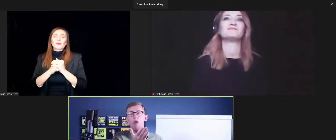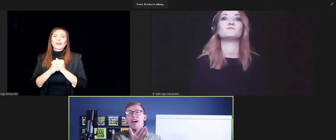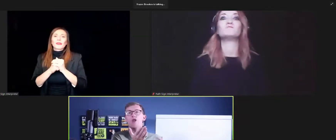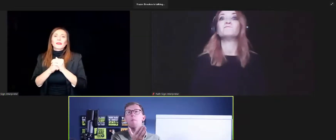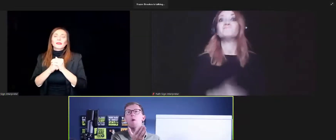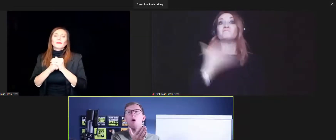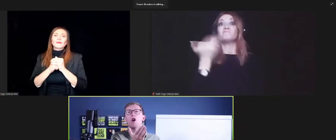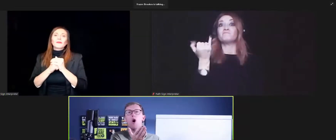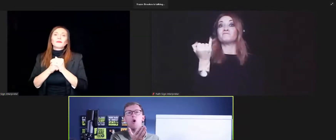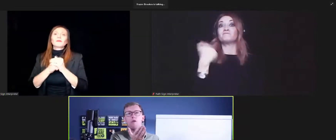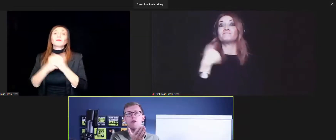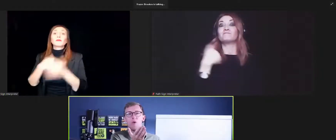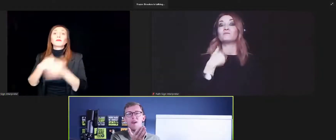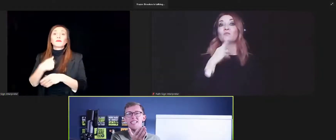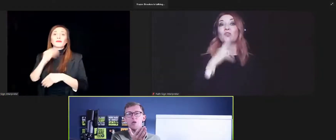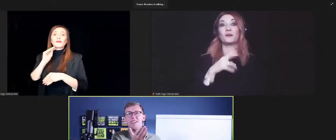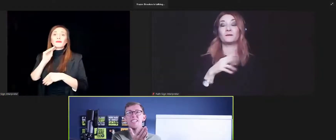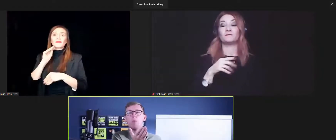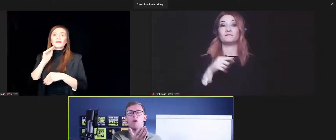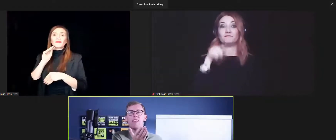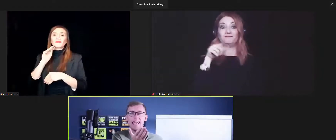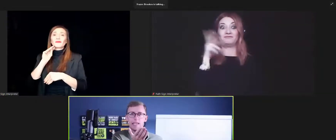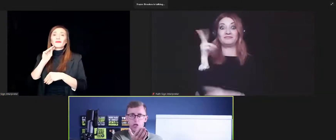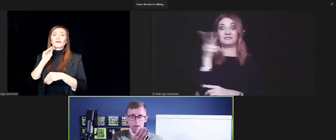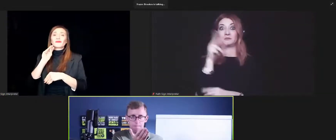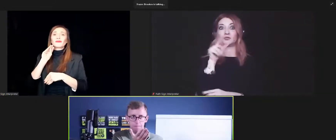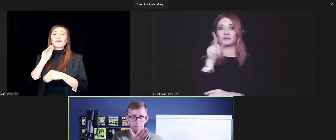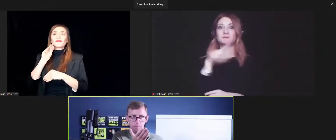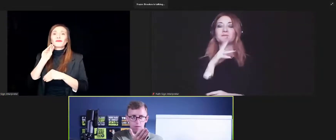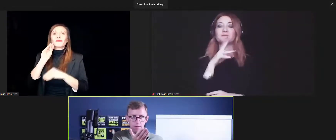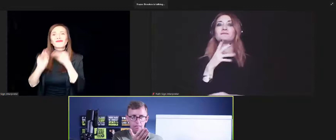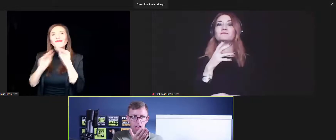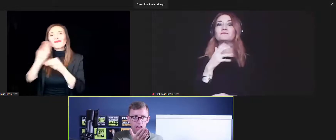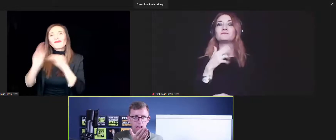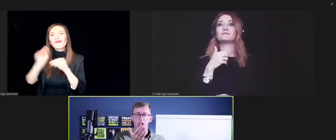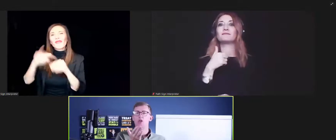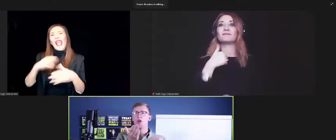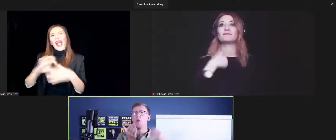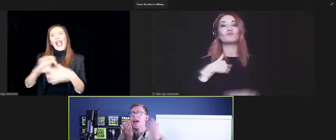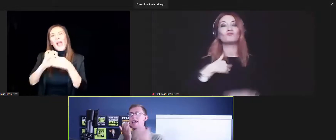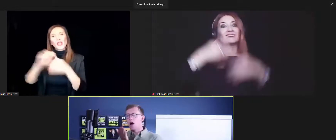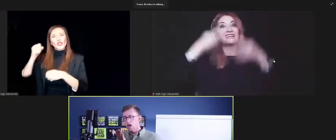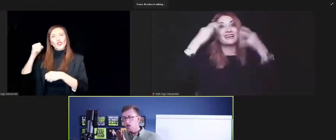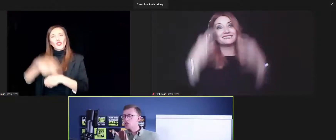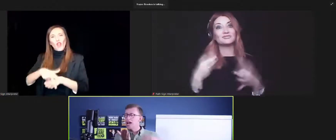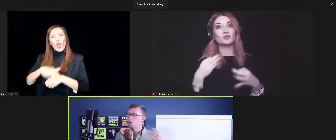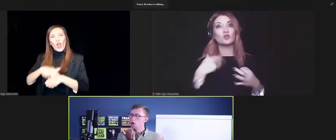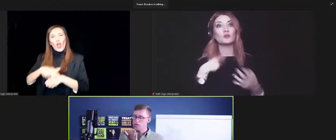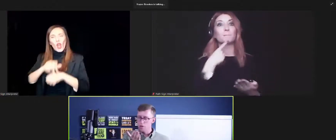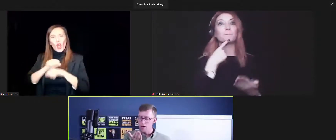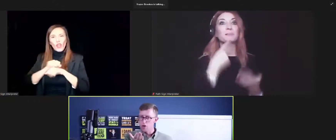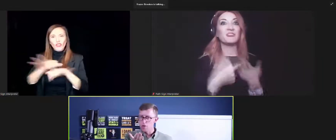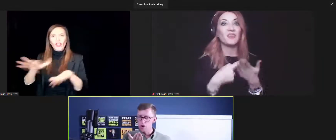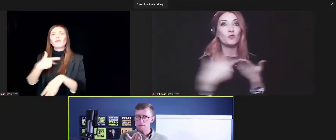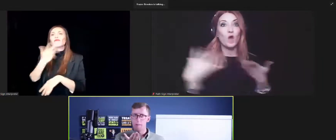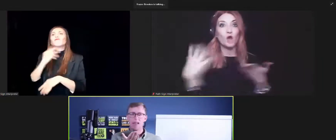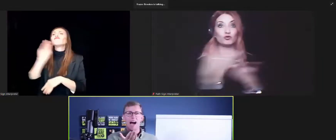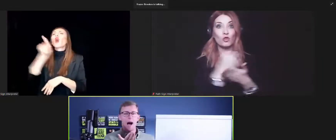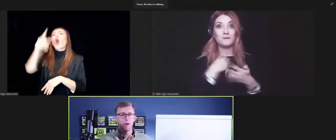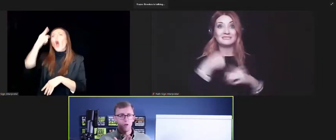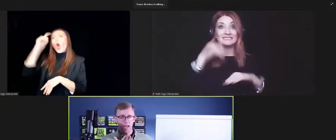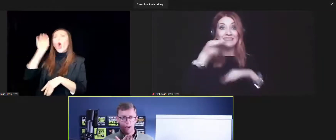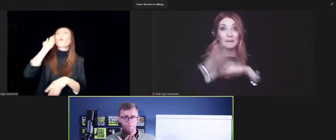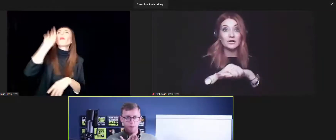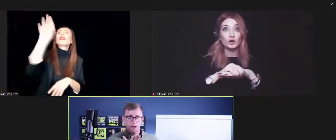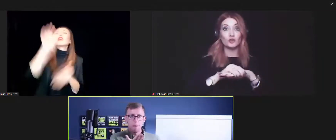what their number one goal for 2021 is. So, hey, Carlos, I wanted to wish you and your family a Happy